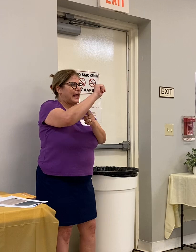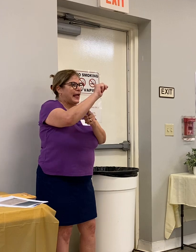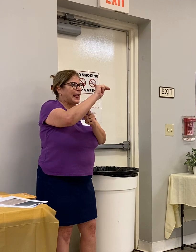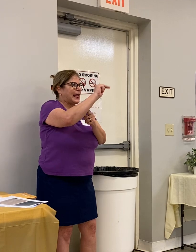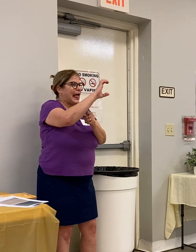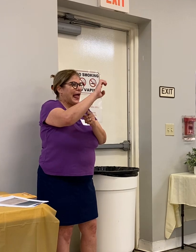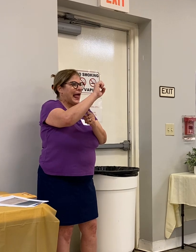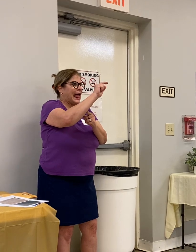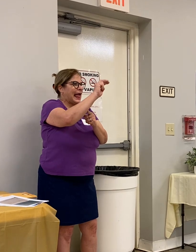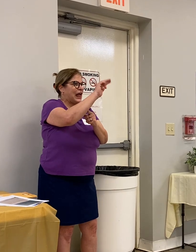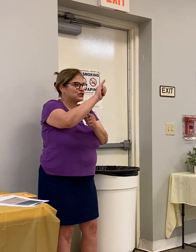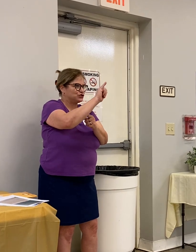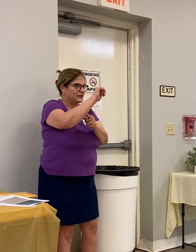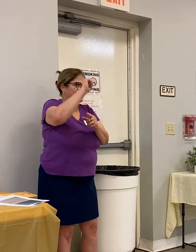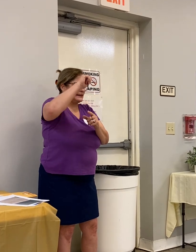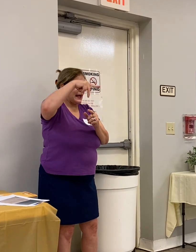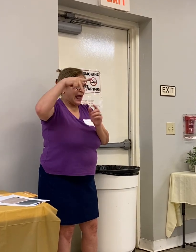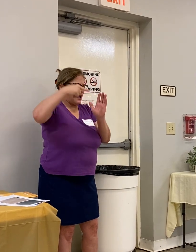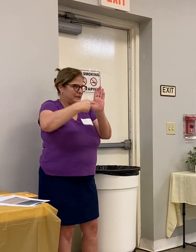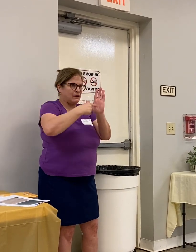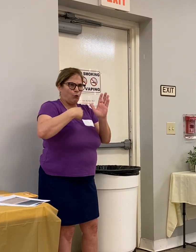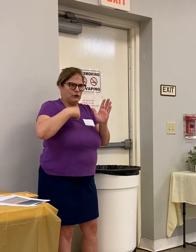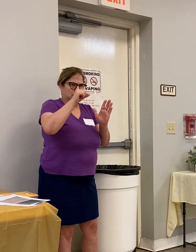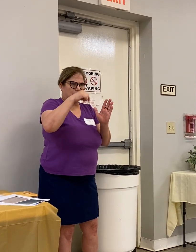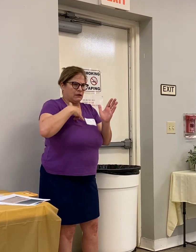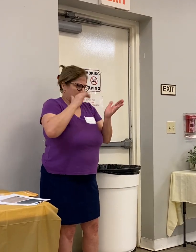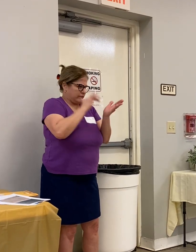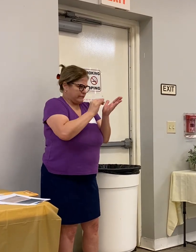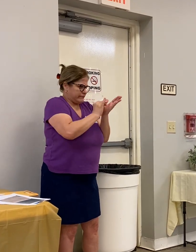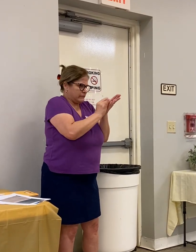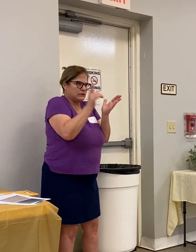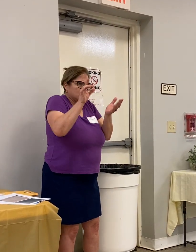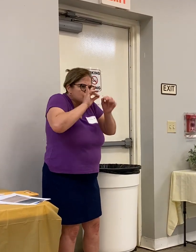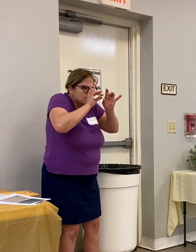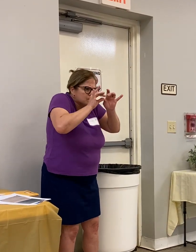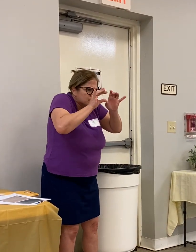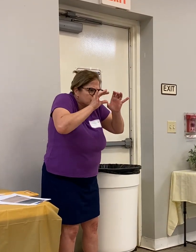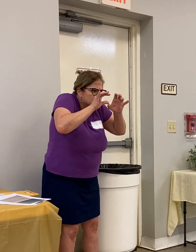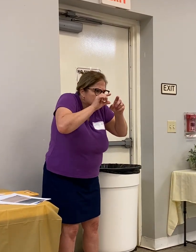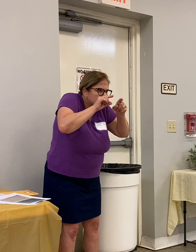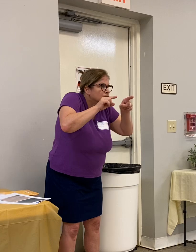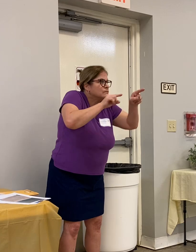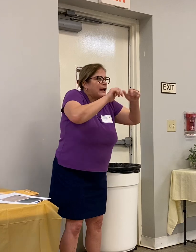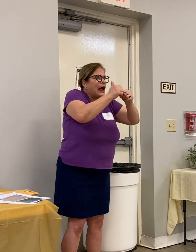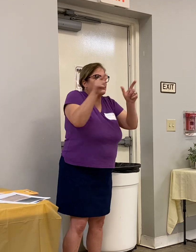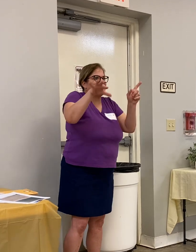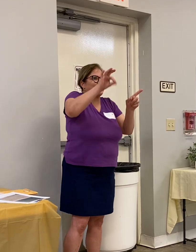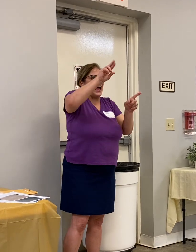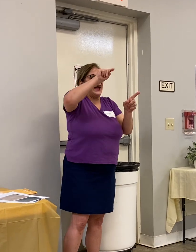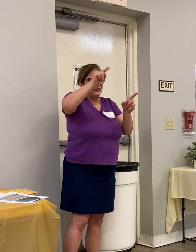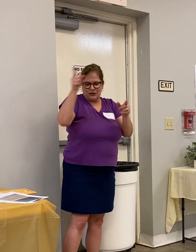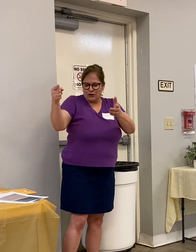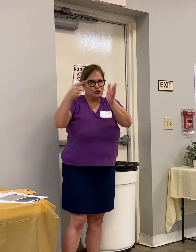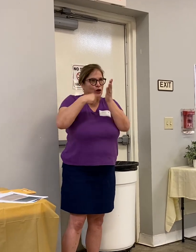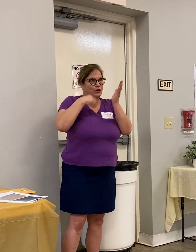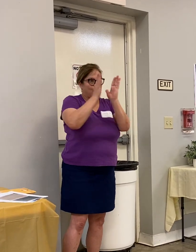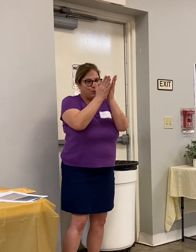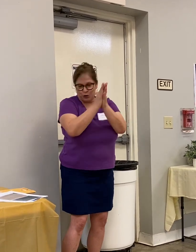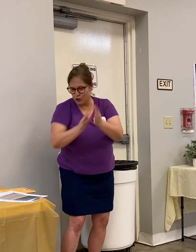Oh, and she had the Ancestry app. And so she asked me if I had it, and she went through it, and she found out, she